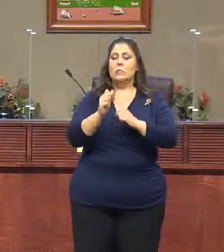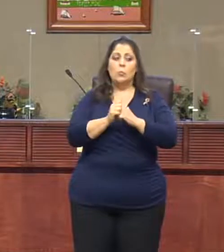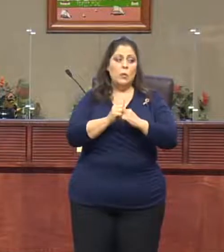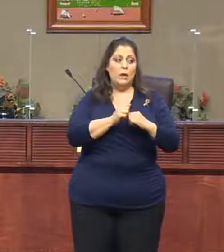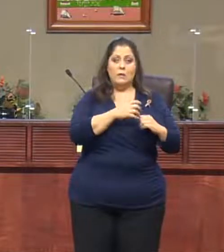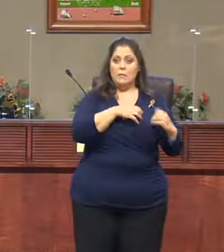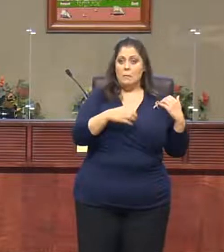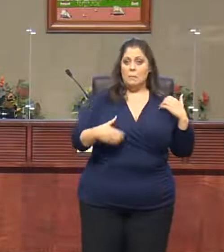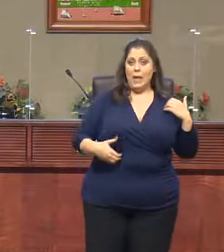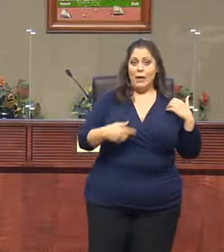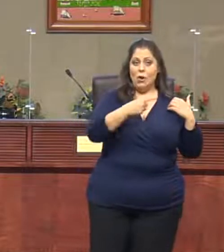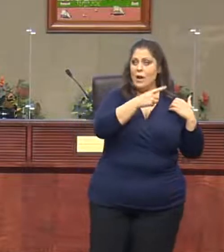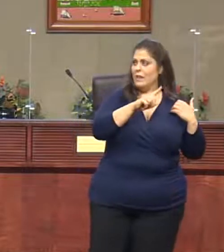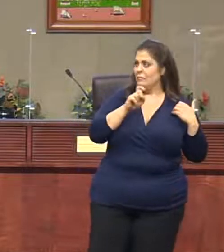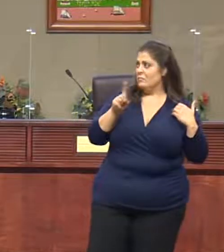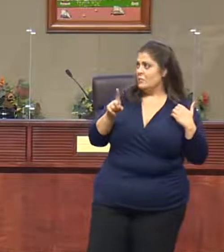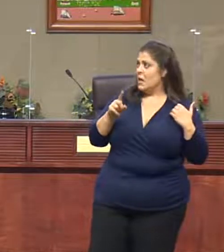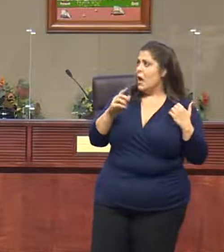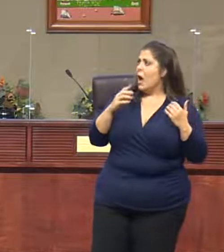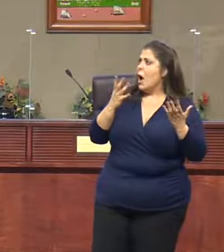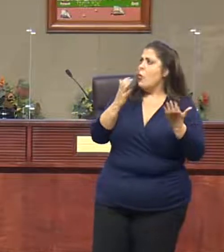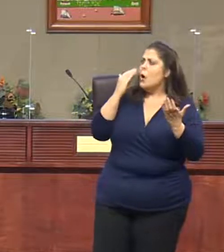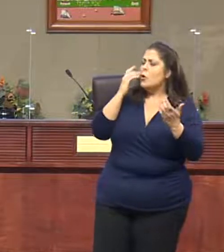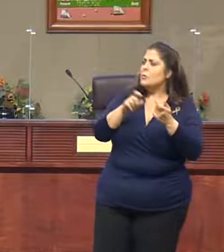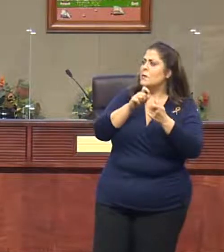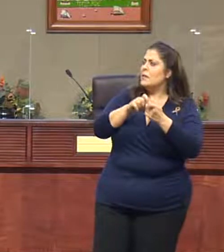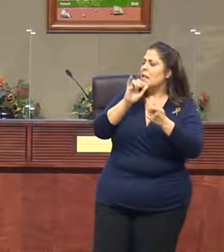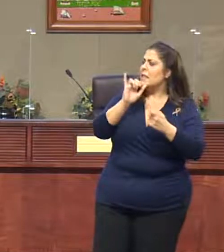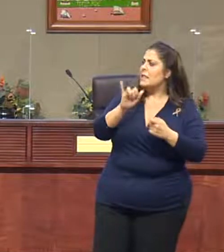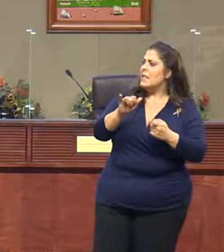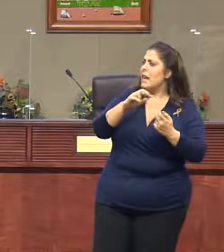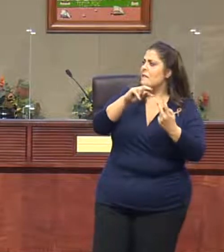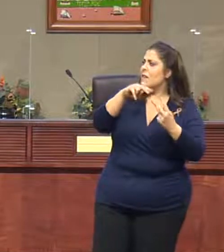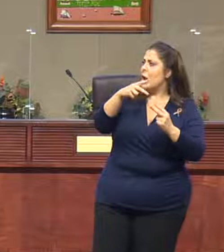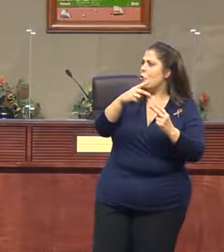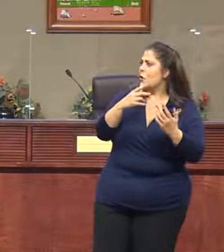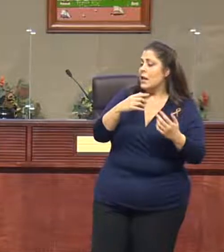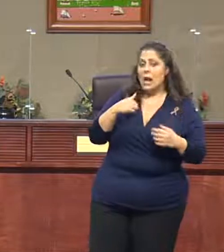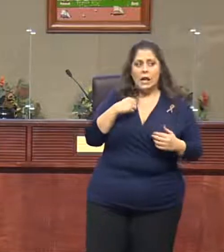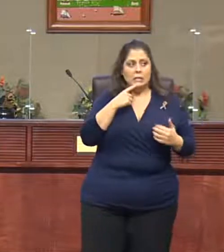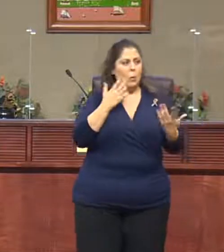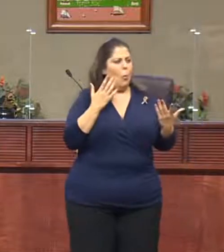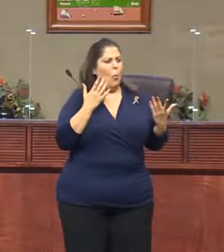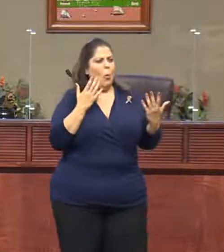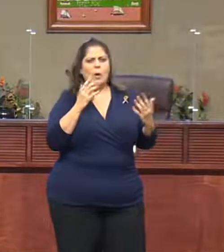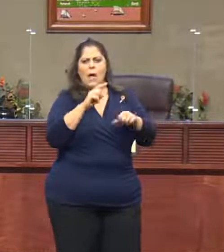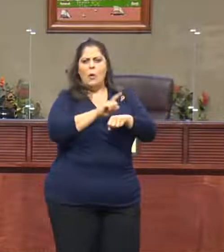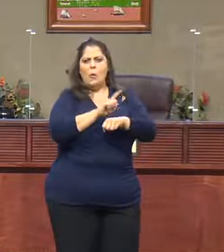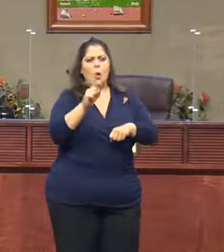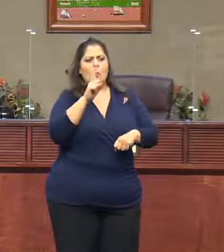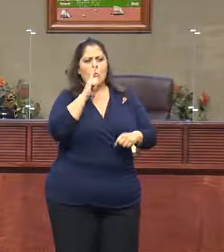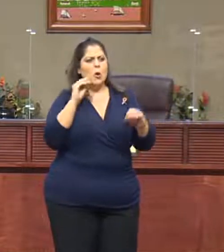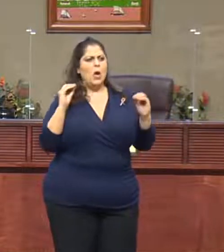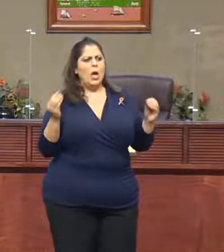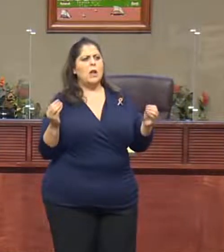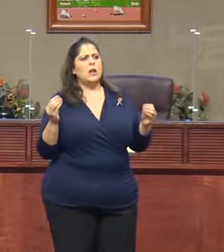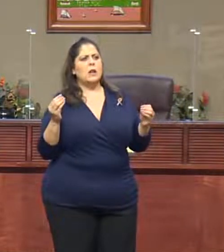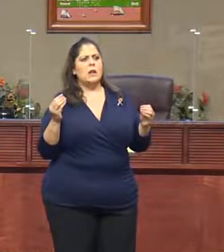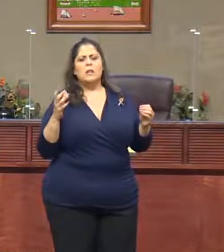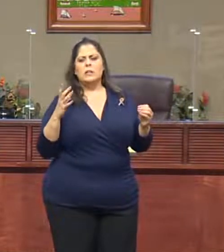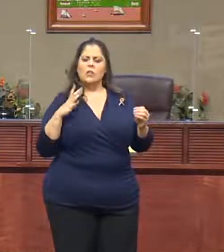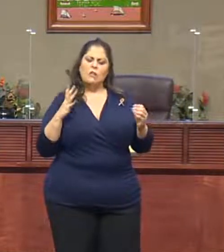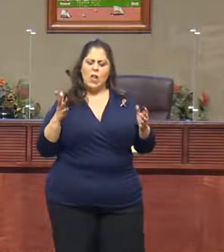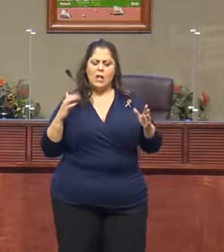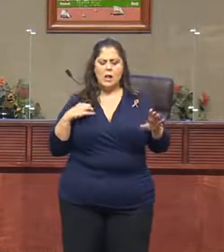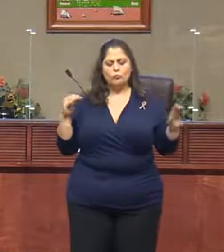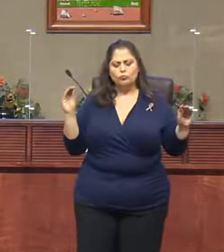mayor asked specifically for the variant. And at 1 o'clock, I said, Mayor, we have no cases. So I was preparing this